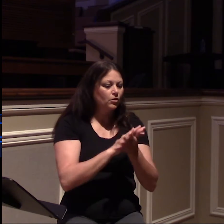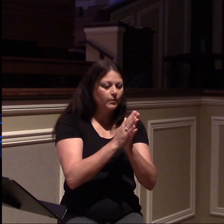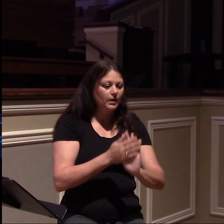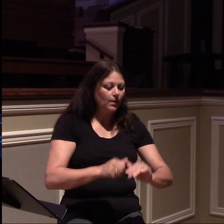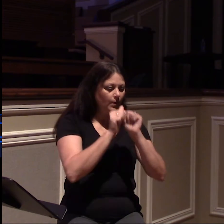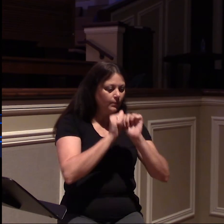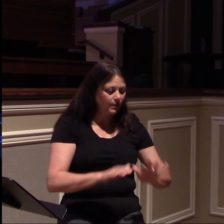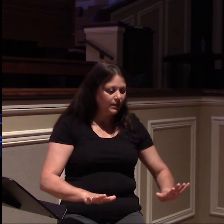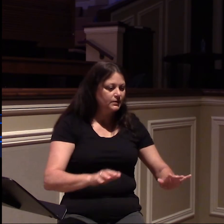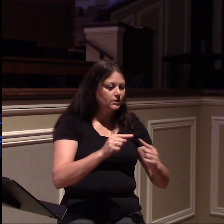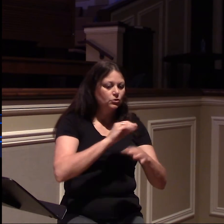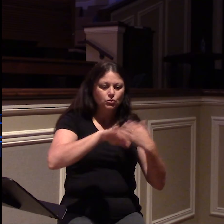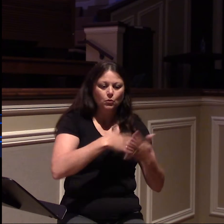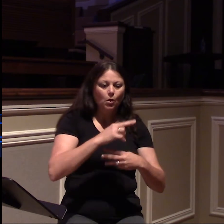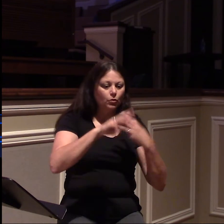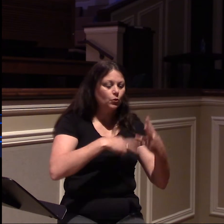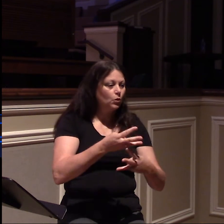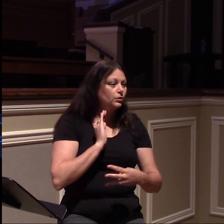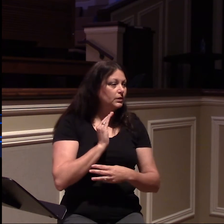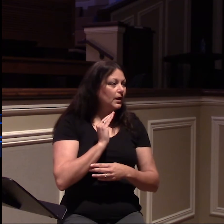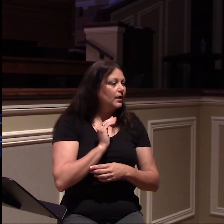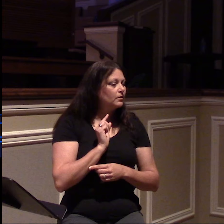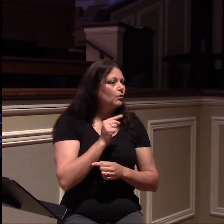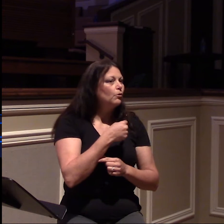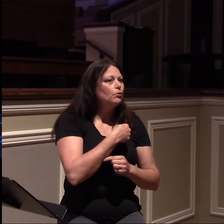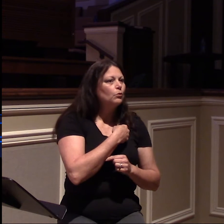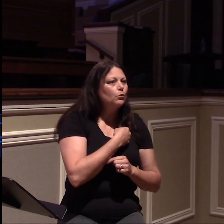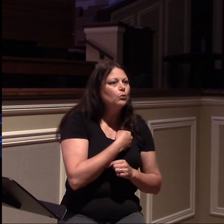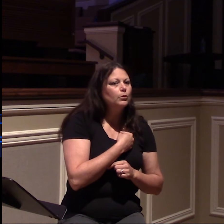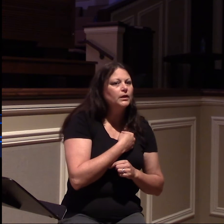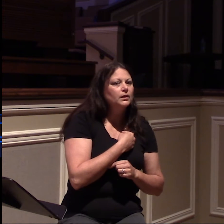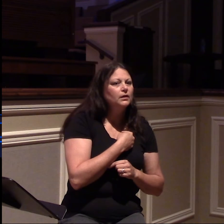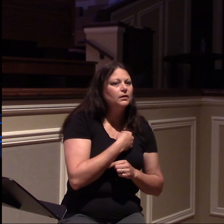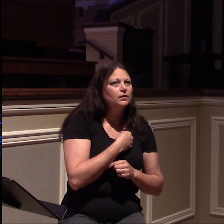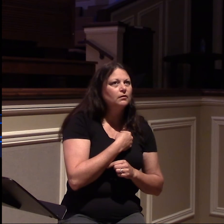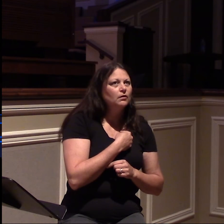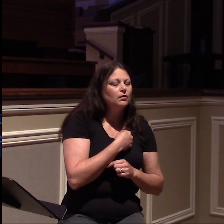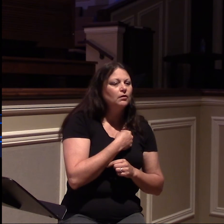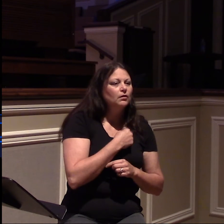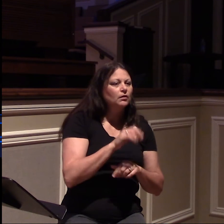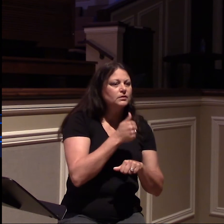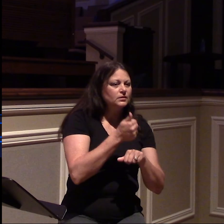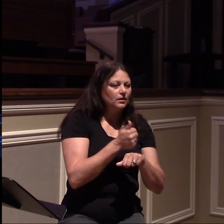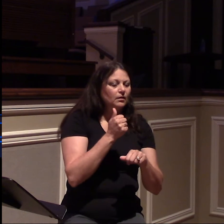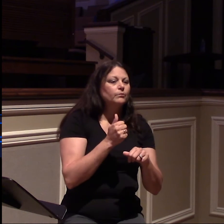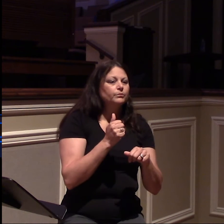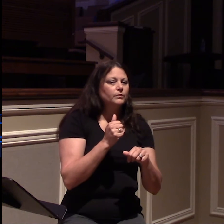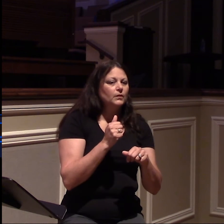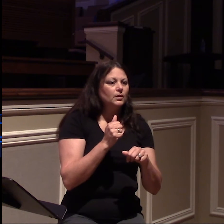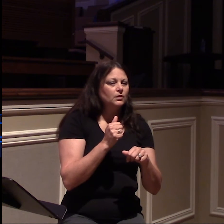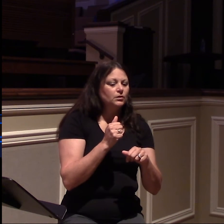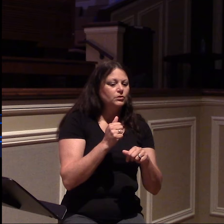roles and design unfold from that image bearing, and it's right there in